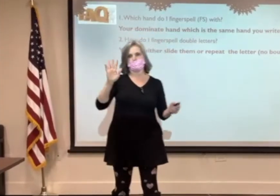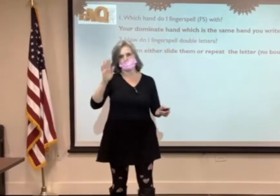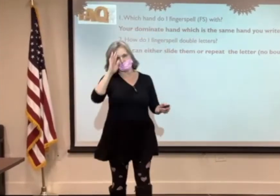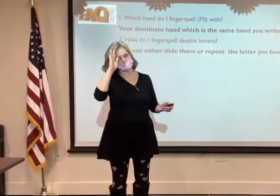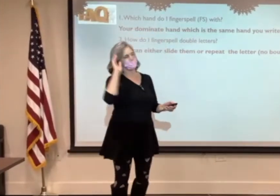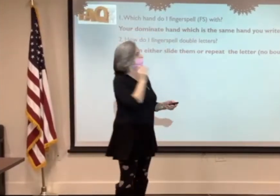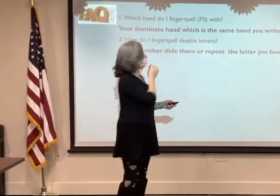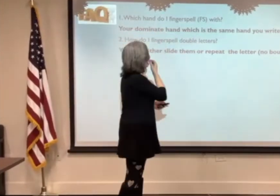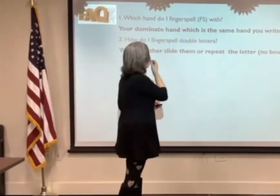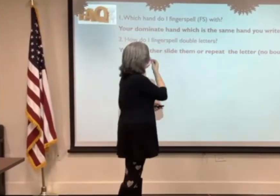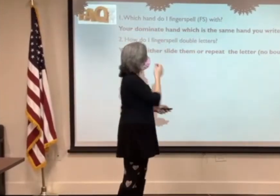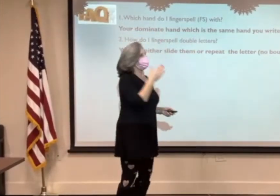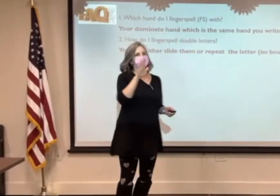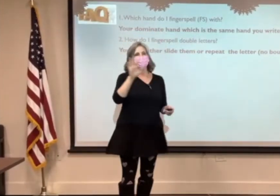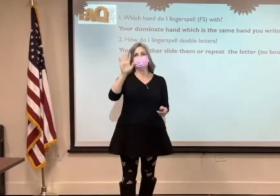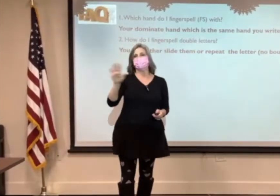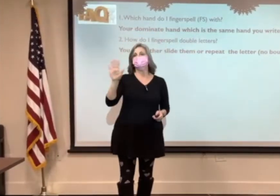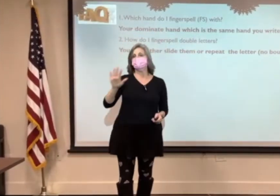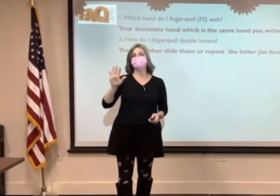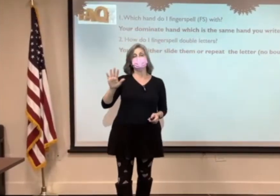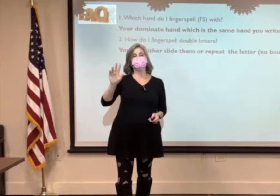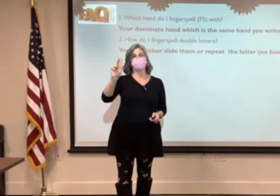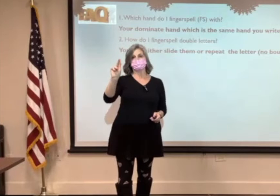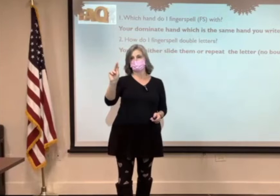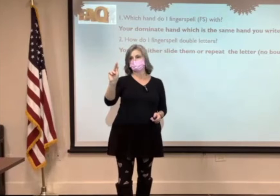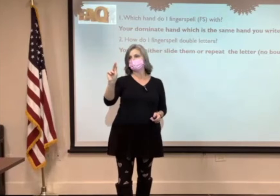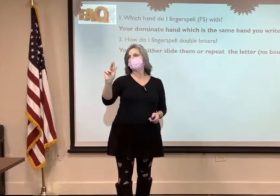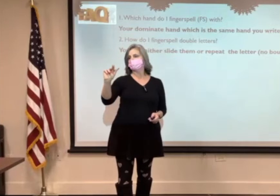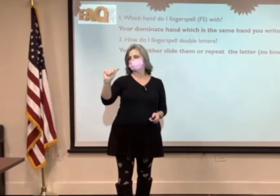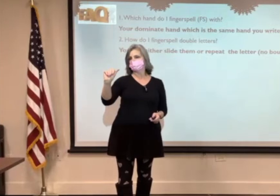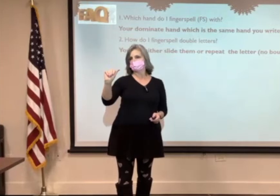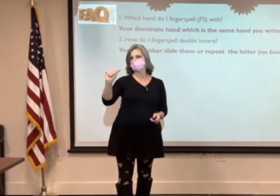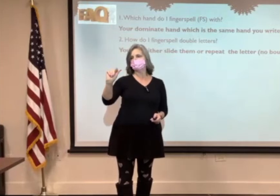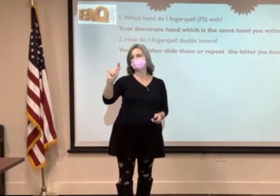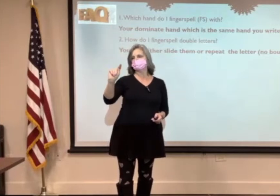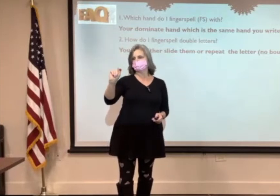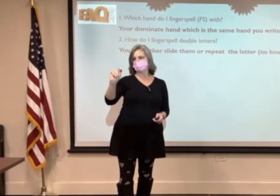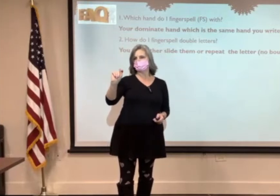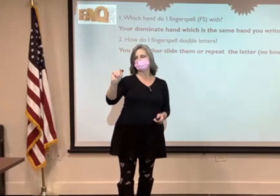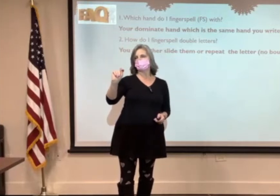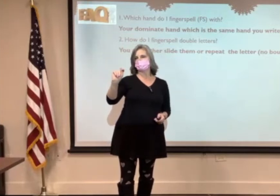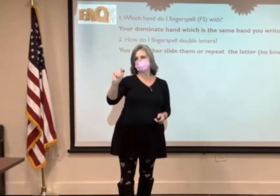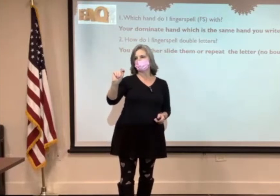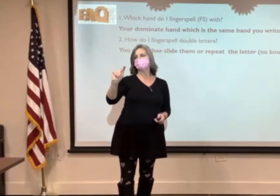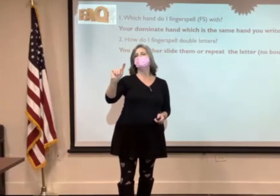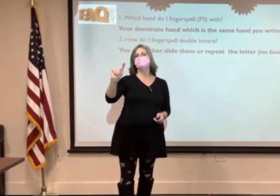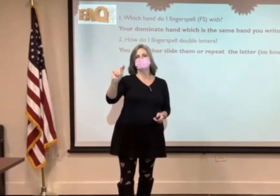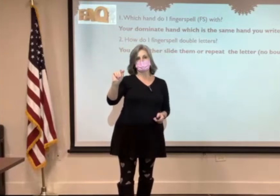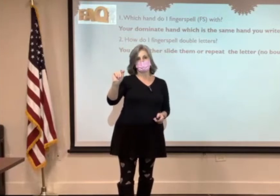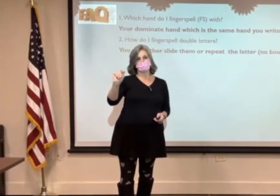to understand. So you're going to keep your hand as smooth as possible when you're executing the letters. And let's just say it was a double letter. You could pulse